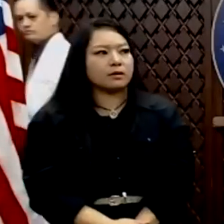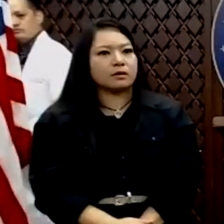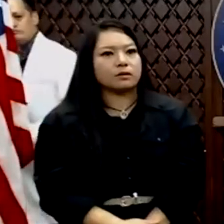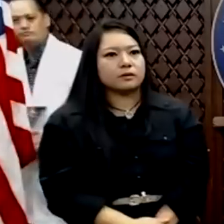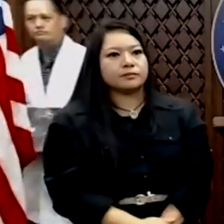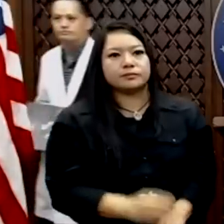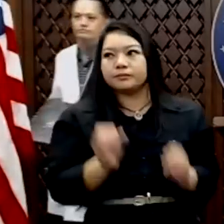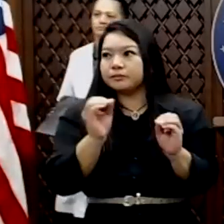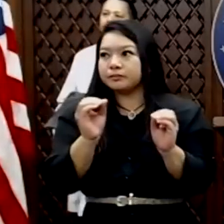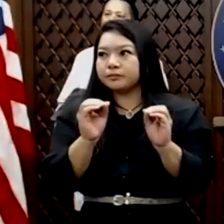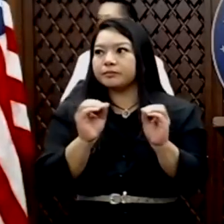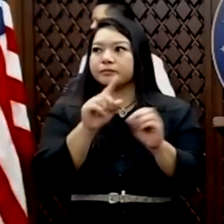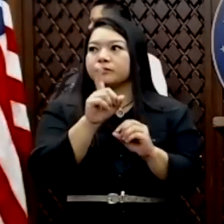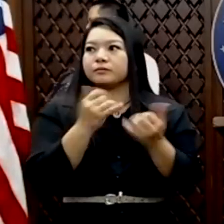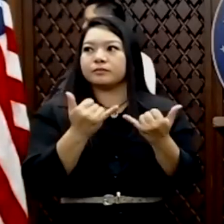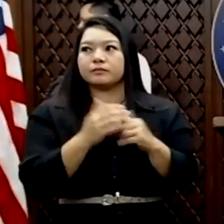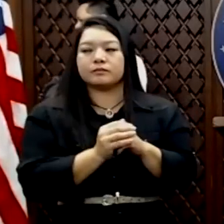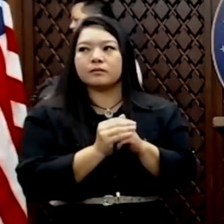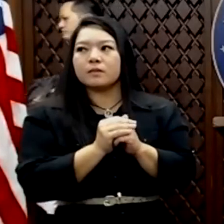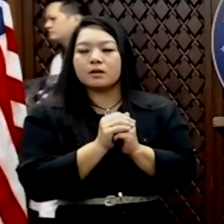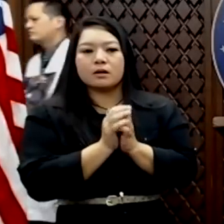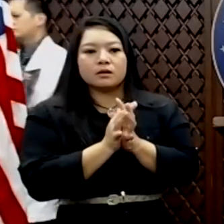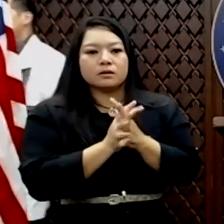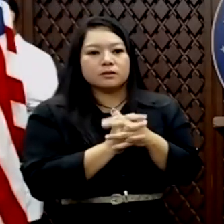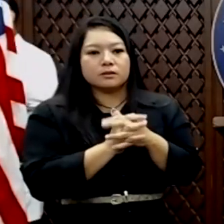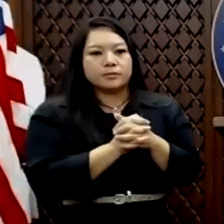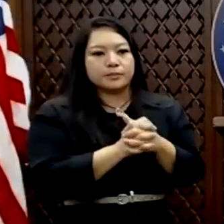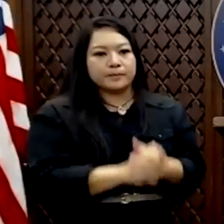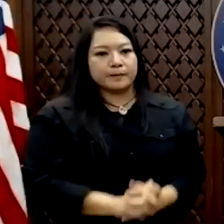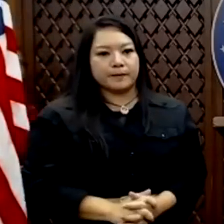No further question, Wayne? No further questions at this time. Thank you.